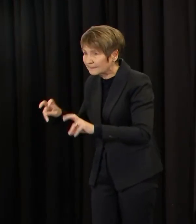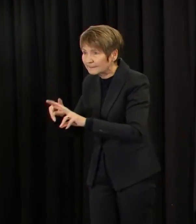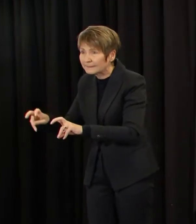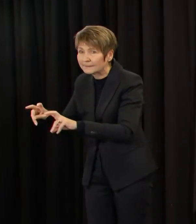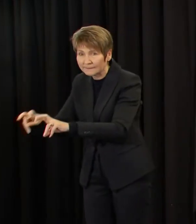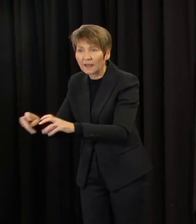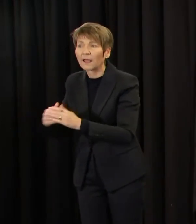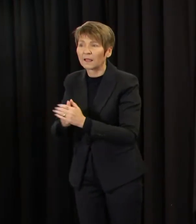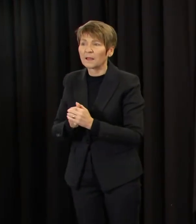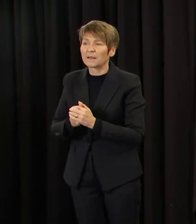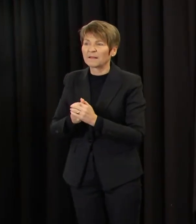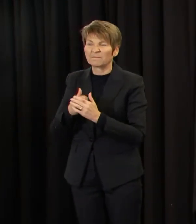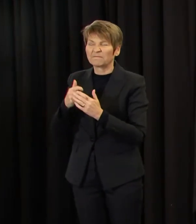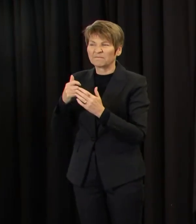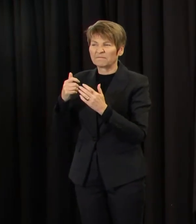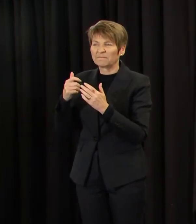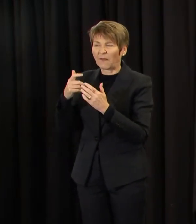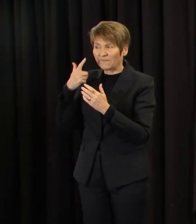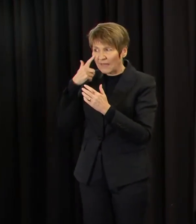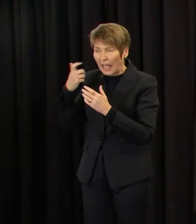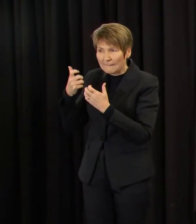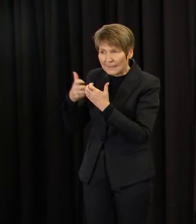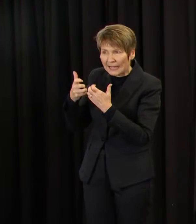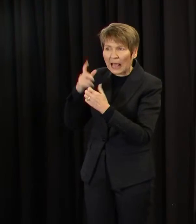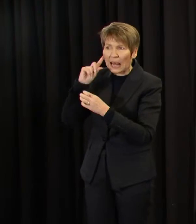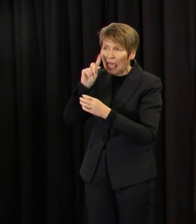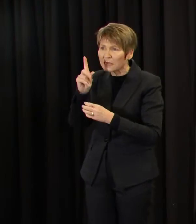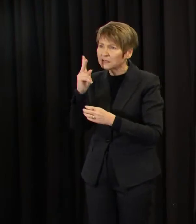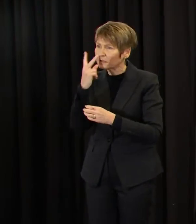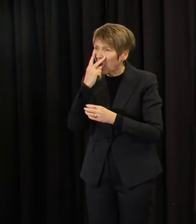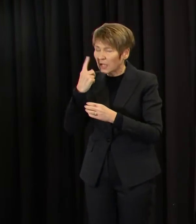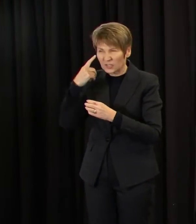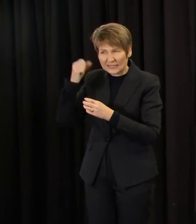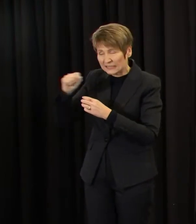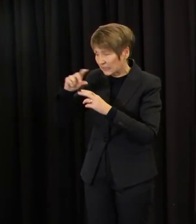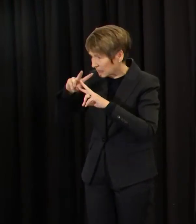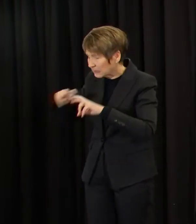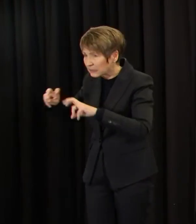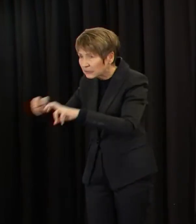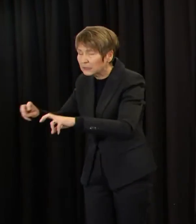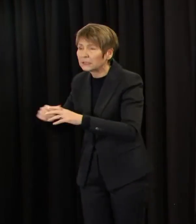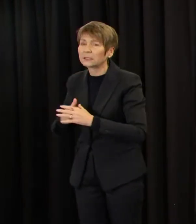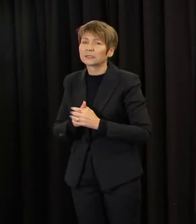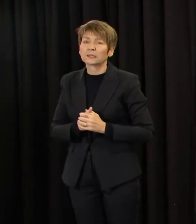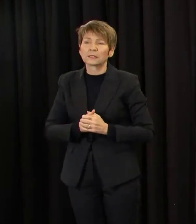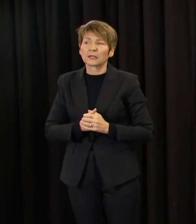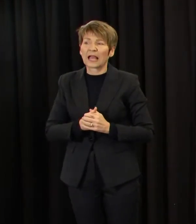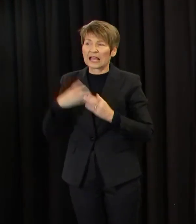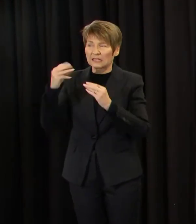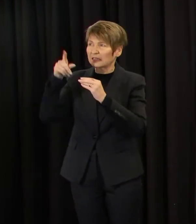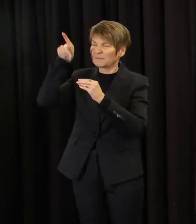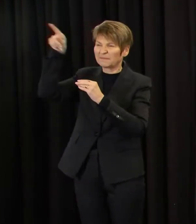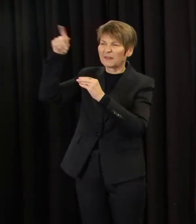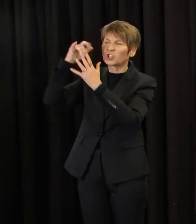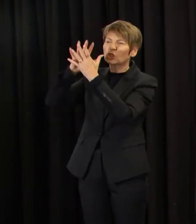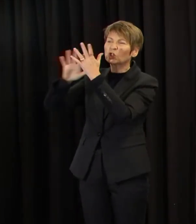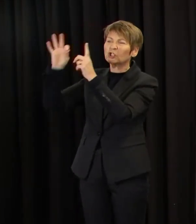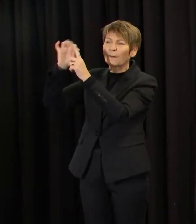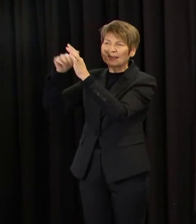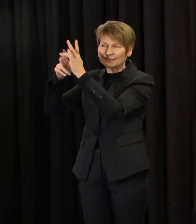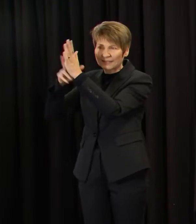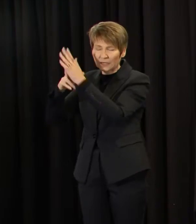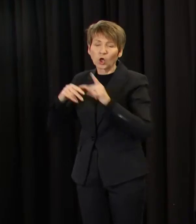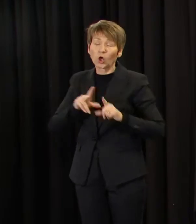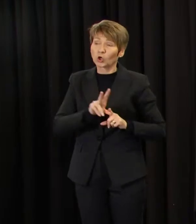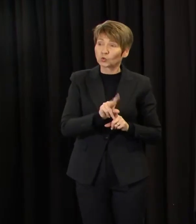cases came in on the run late last night. Of the 92 cases, 9 are part of our wider Shepparton outbreak. 12